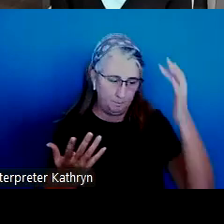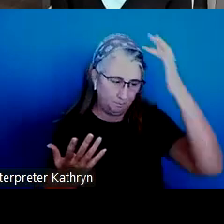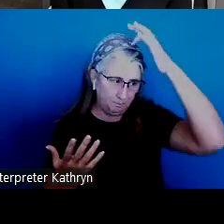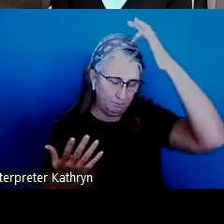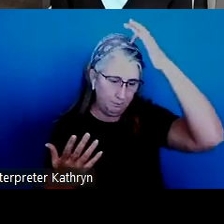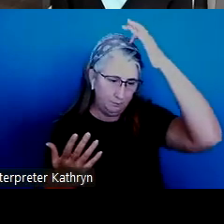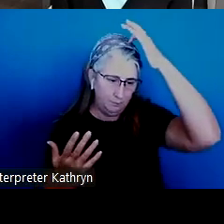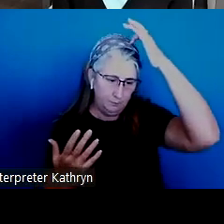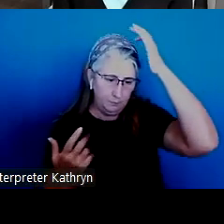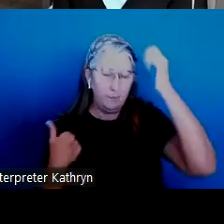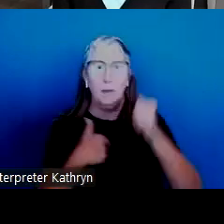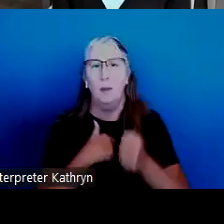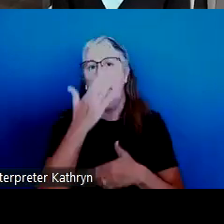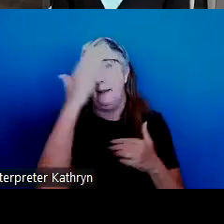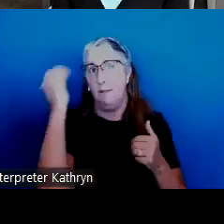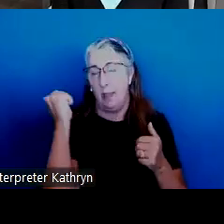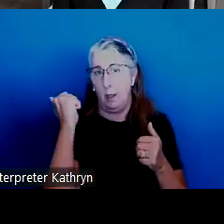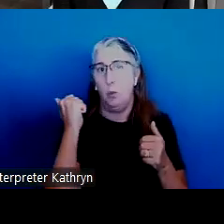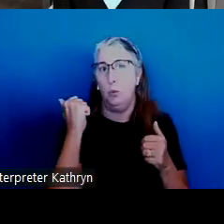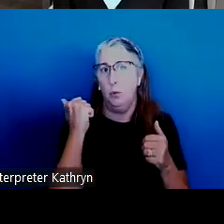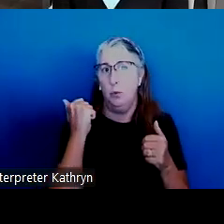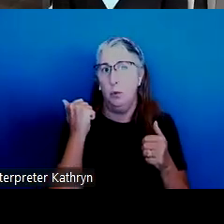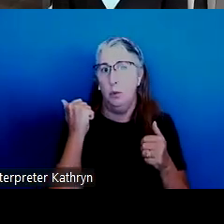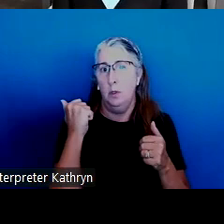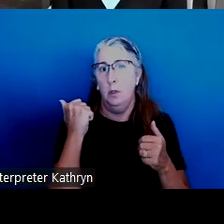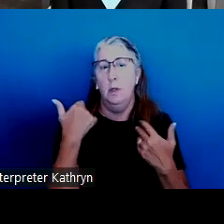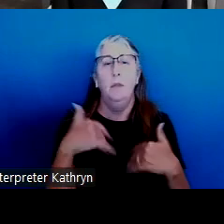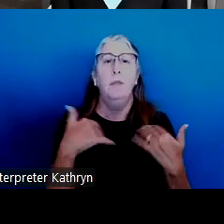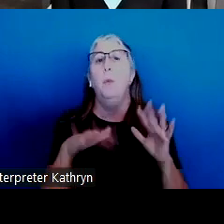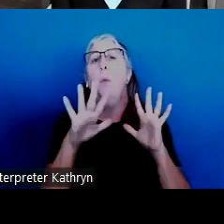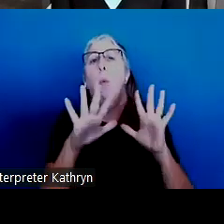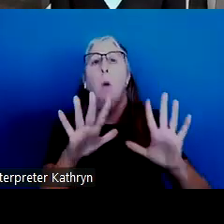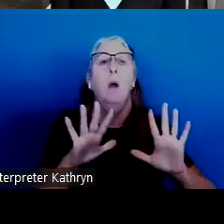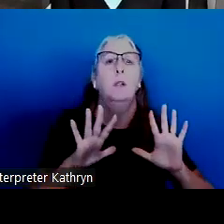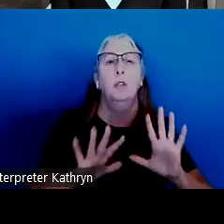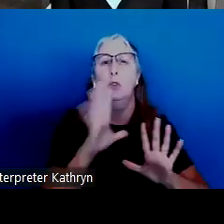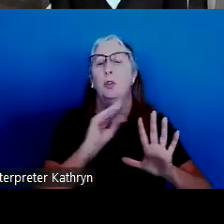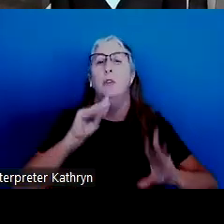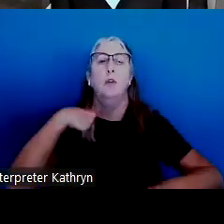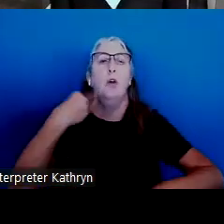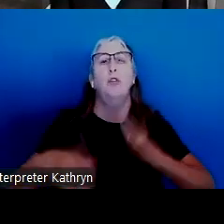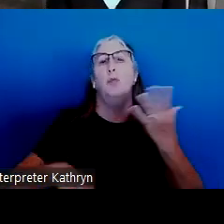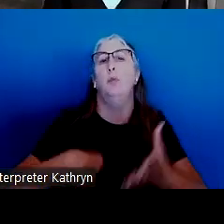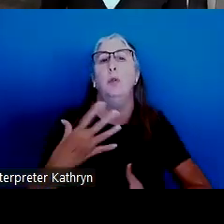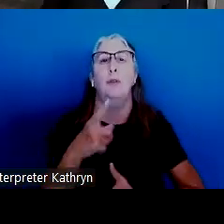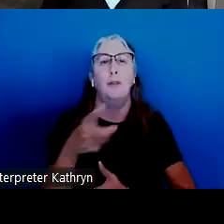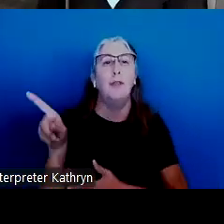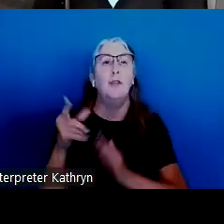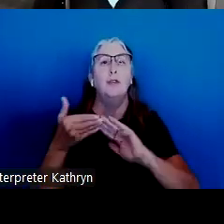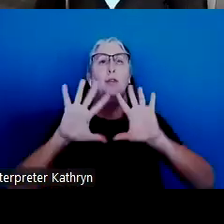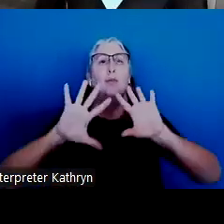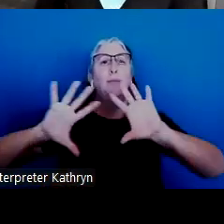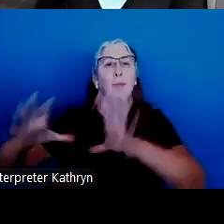I feel that we leave out the wonders and the contributions that this community has